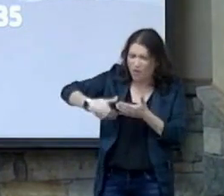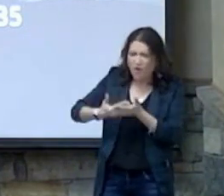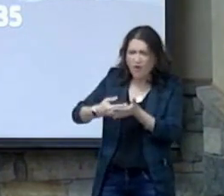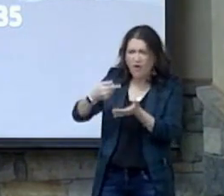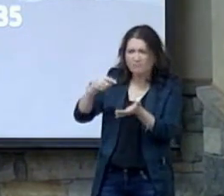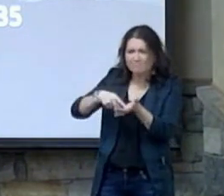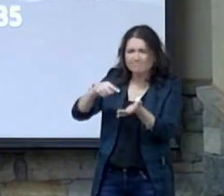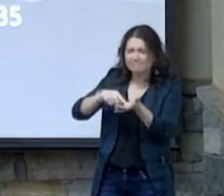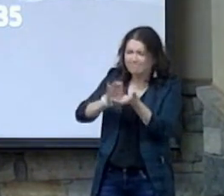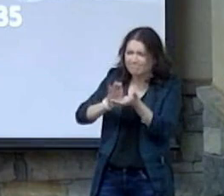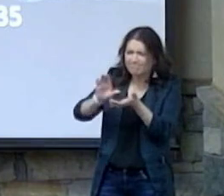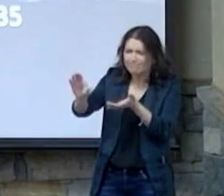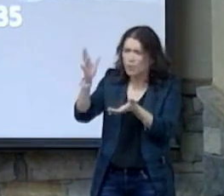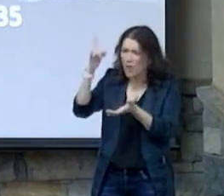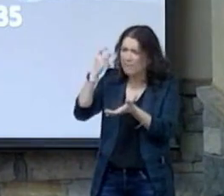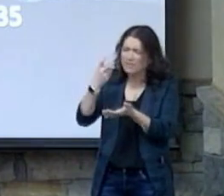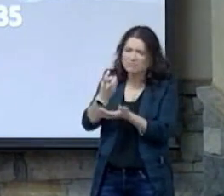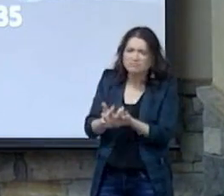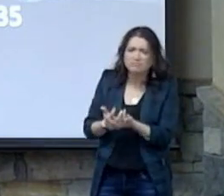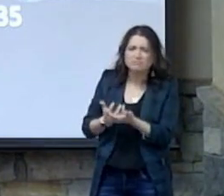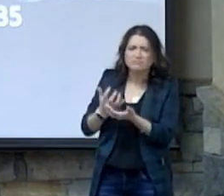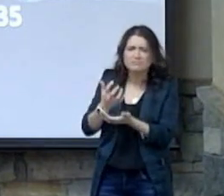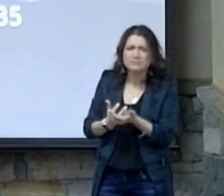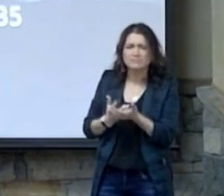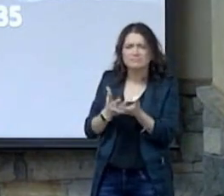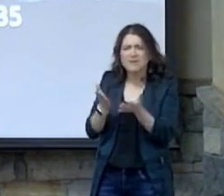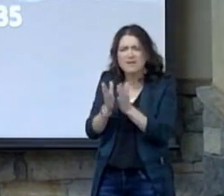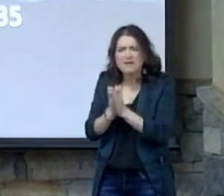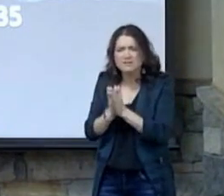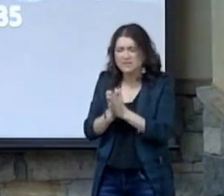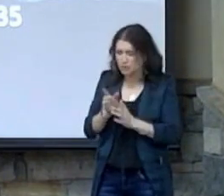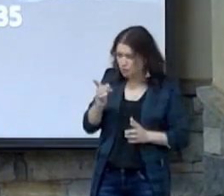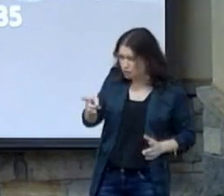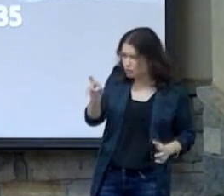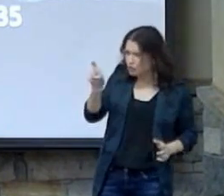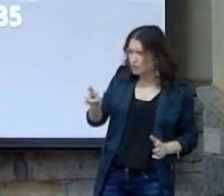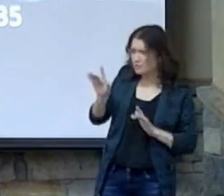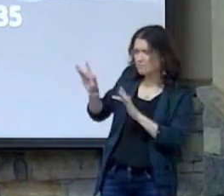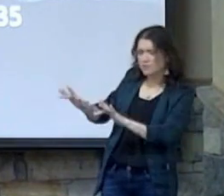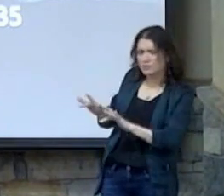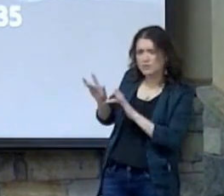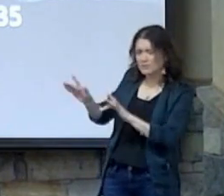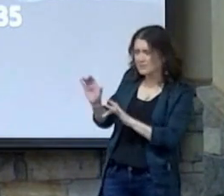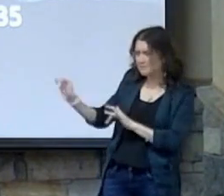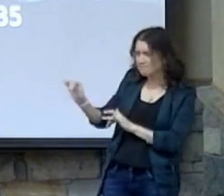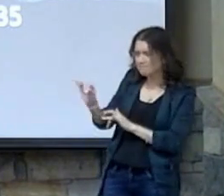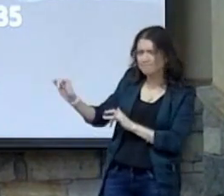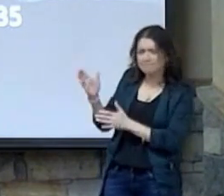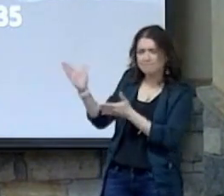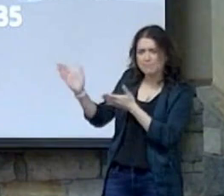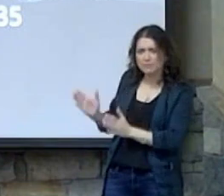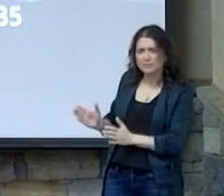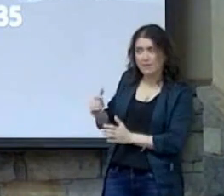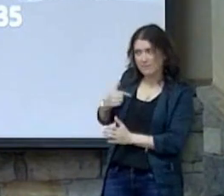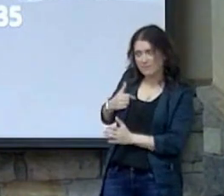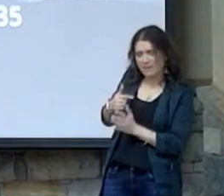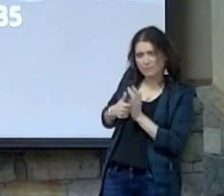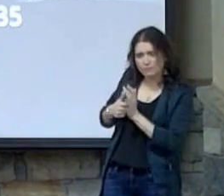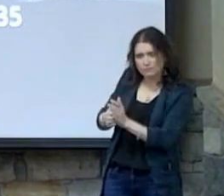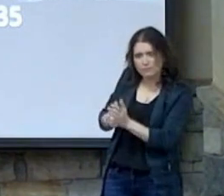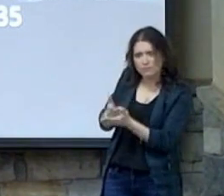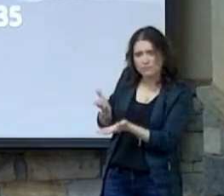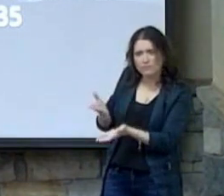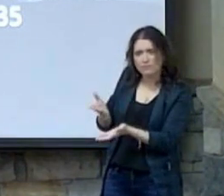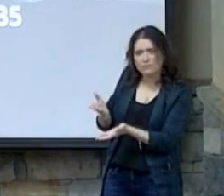debt because you pleaded with me. And should not you have had mercy on your fellow servant, as I had mercy on